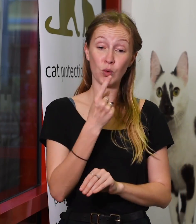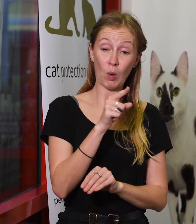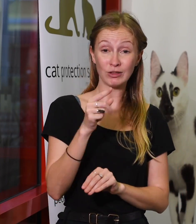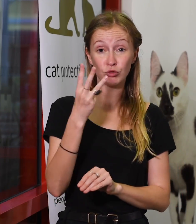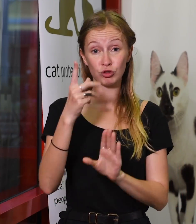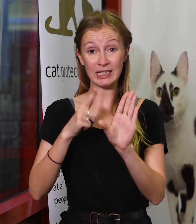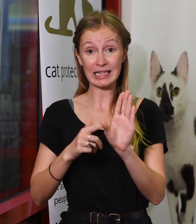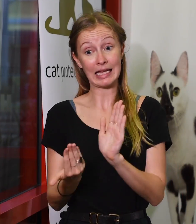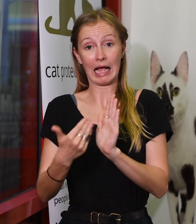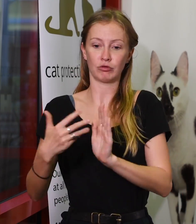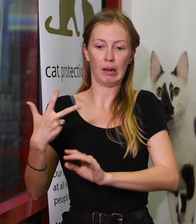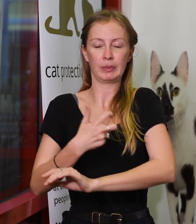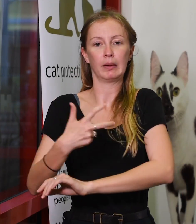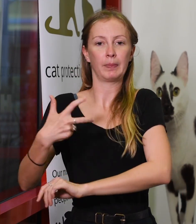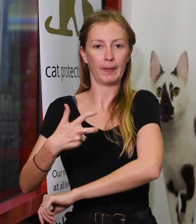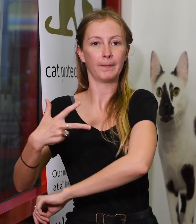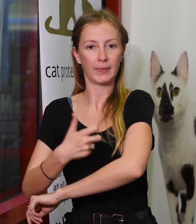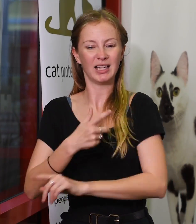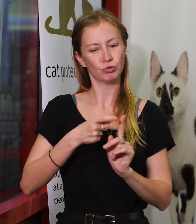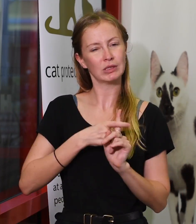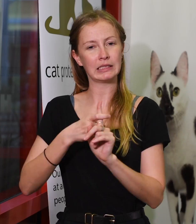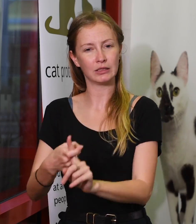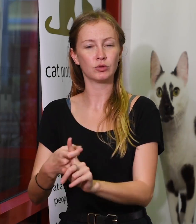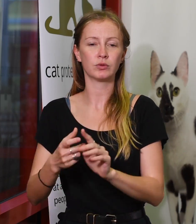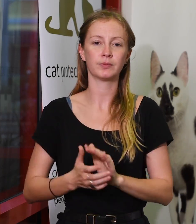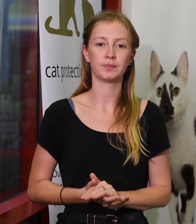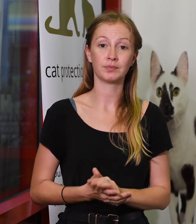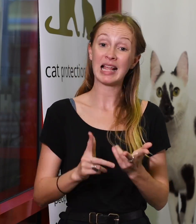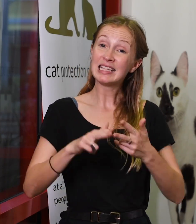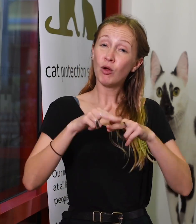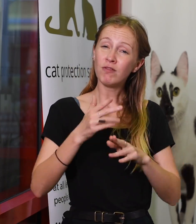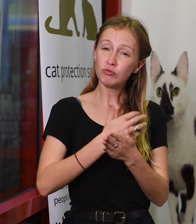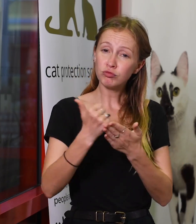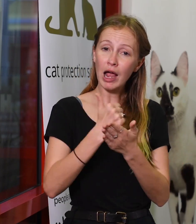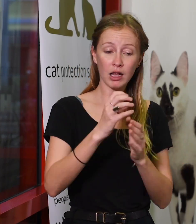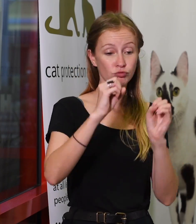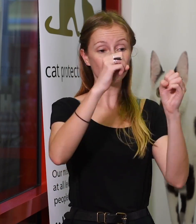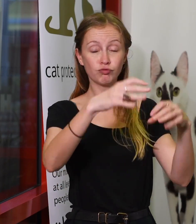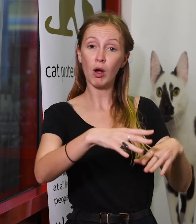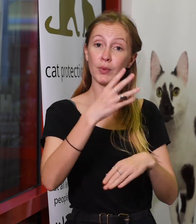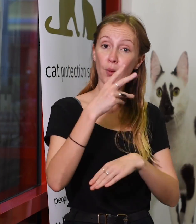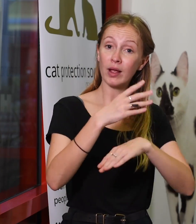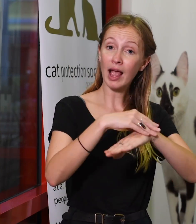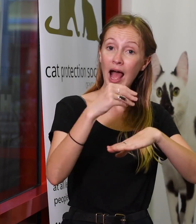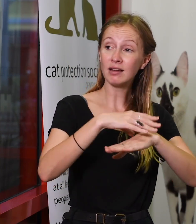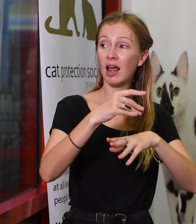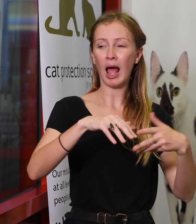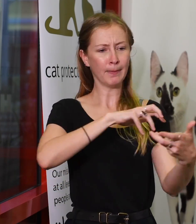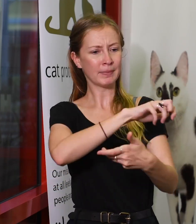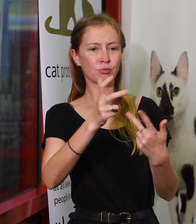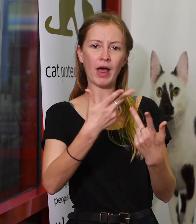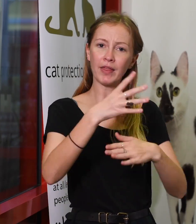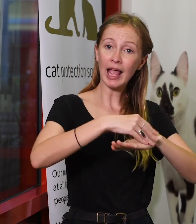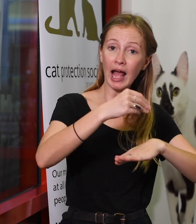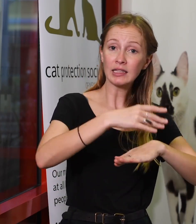3 years, depending on what you do with your cat. If you put your cat into boarding, or it socialises with other cats,